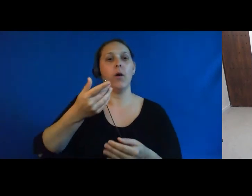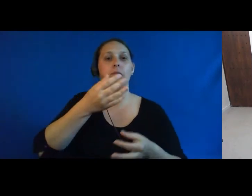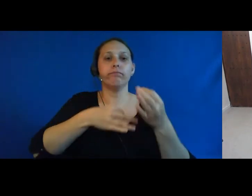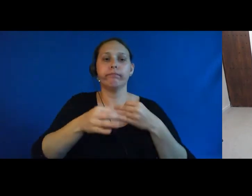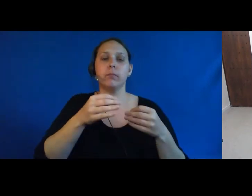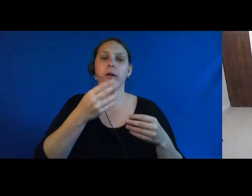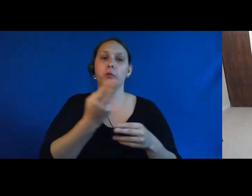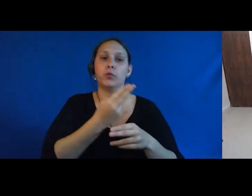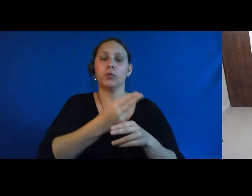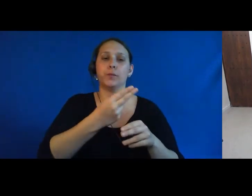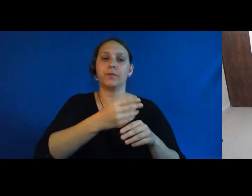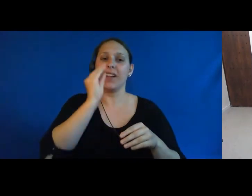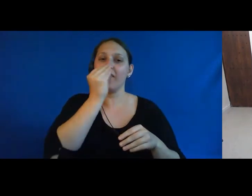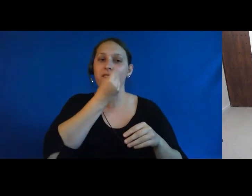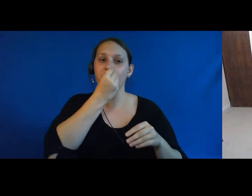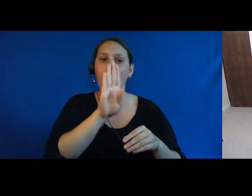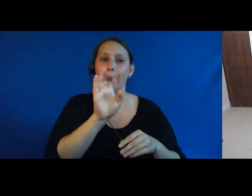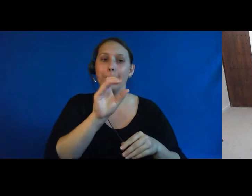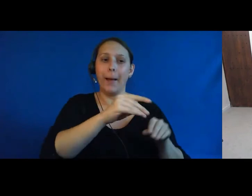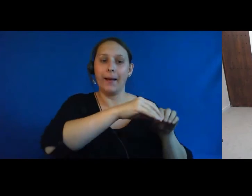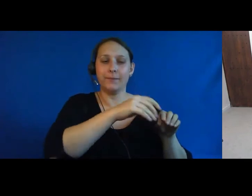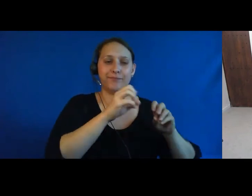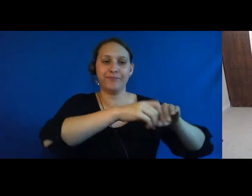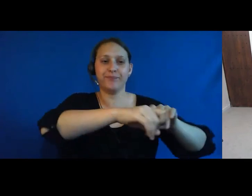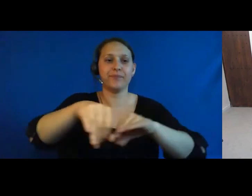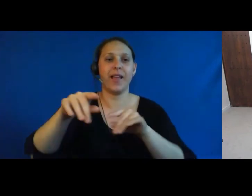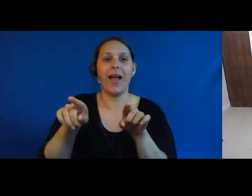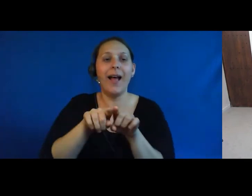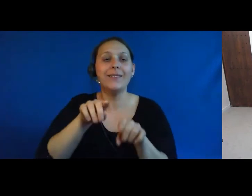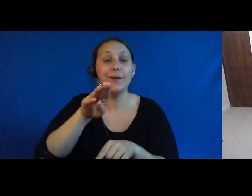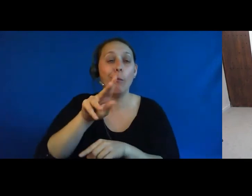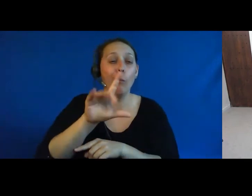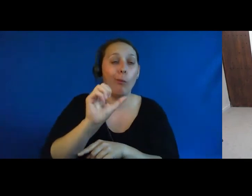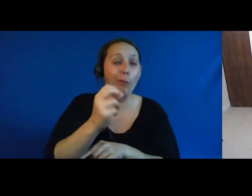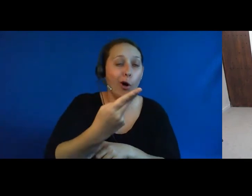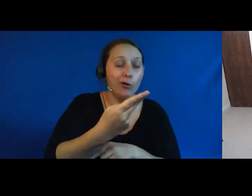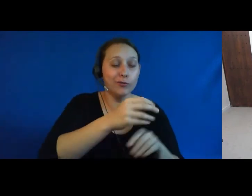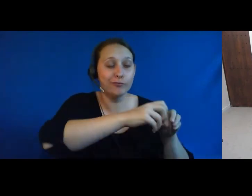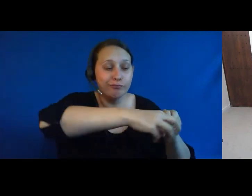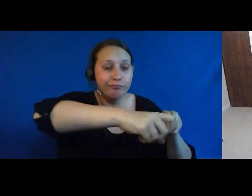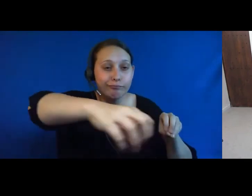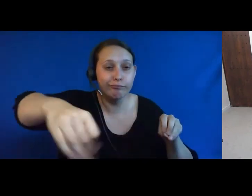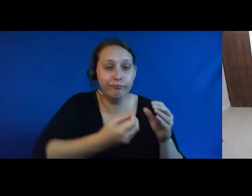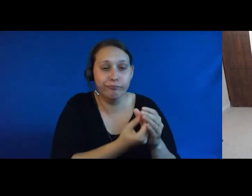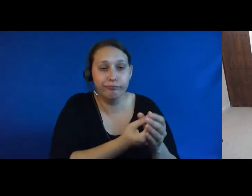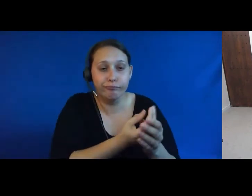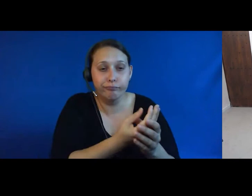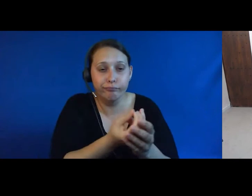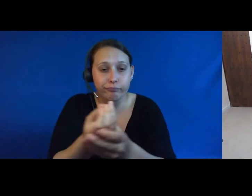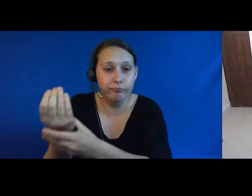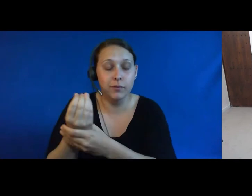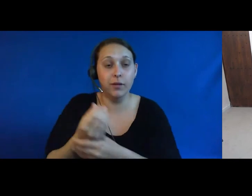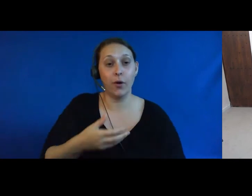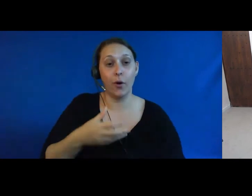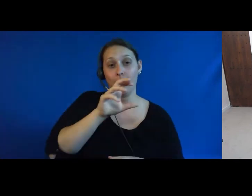The lanolin oil within the fleece we place around delphiniums or hostas, so the slugs or